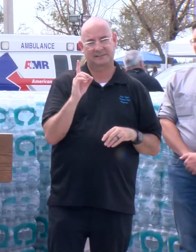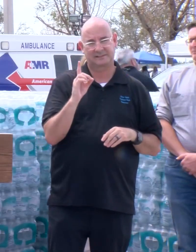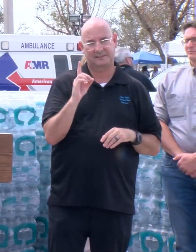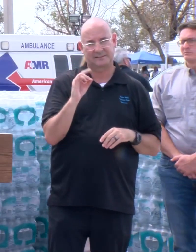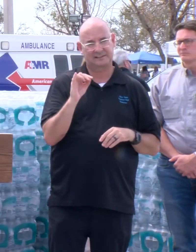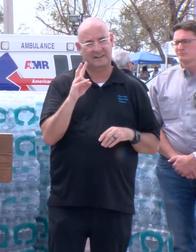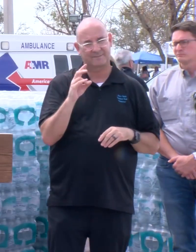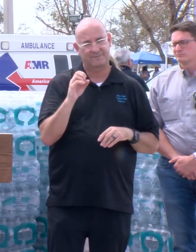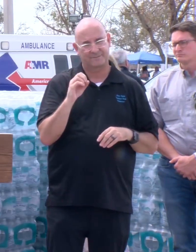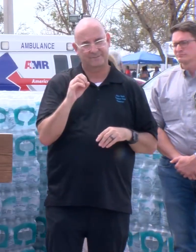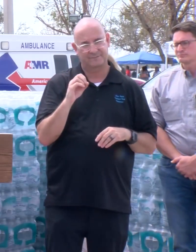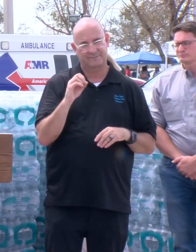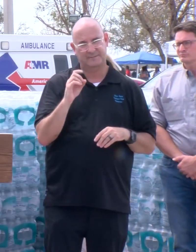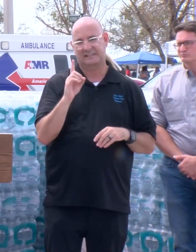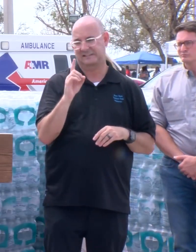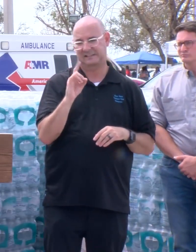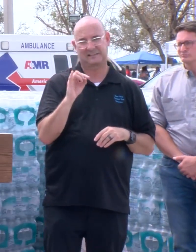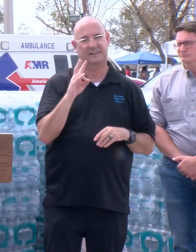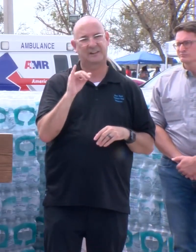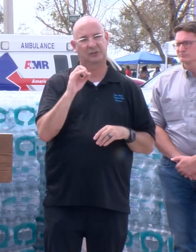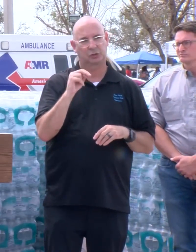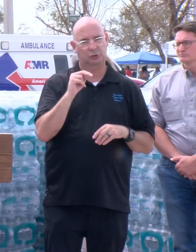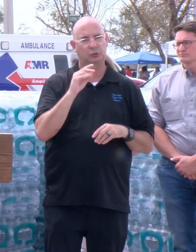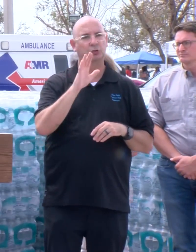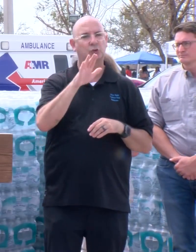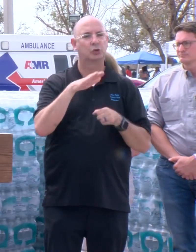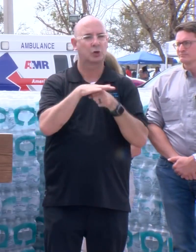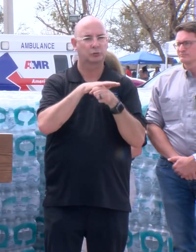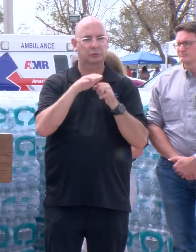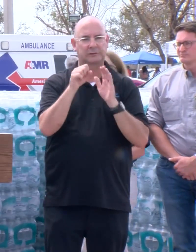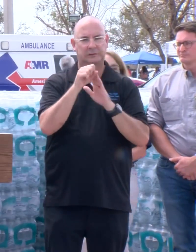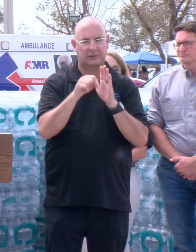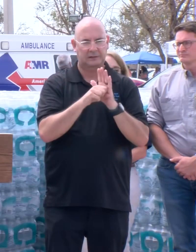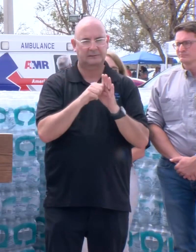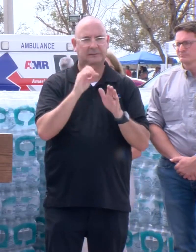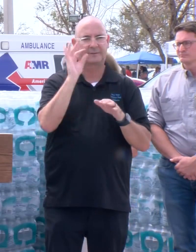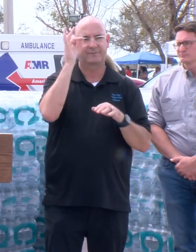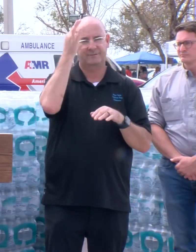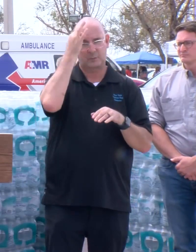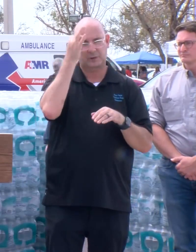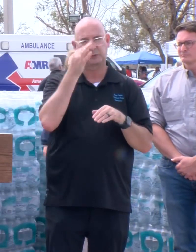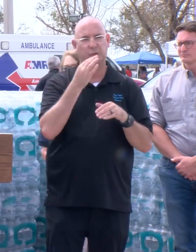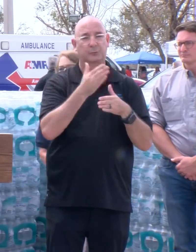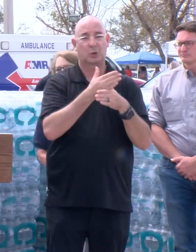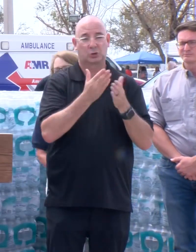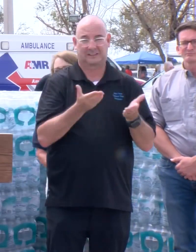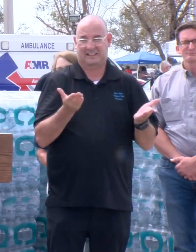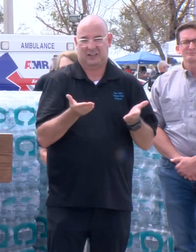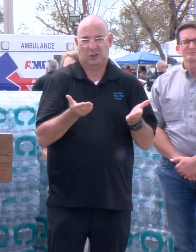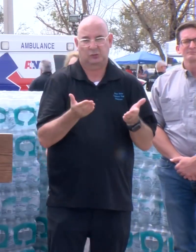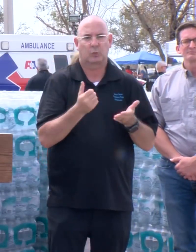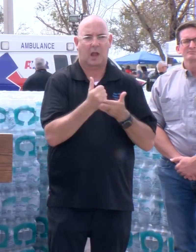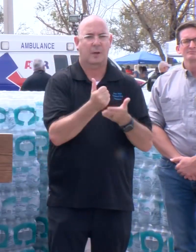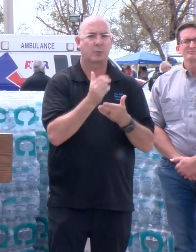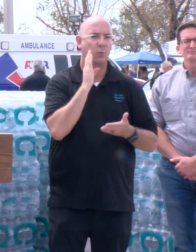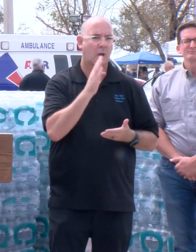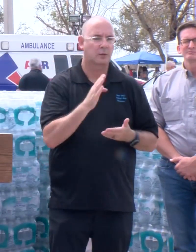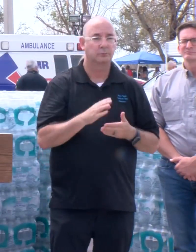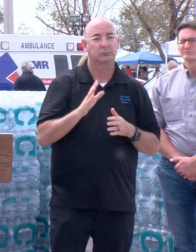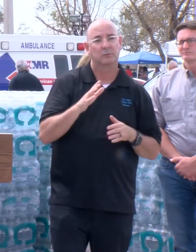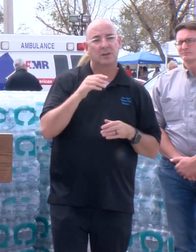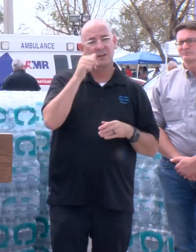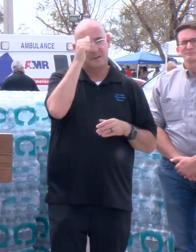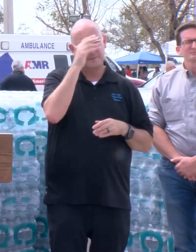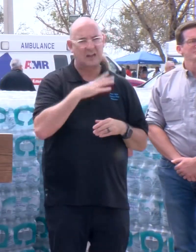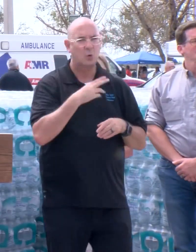here throughout this process. At this particular site, I'll give a shout out real quick to the guys that are wearing indelible t-shirts. Those are